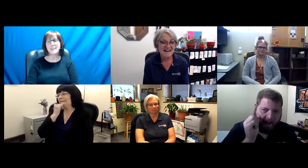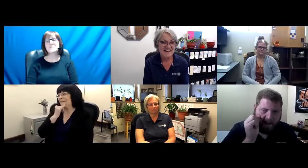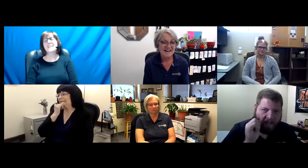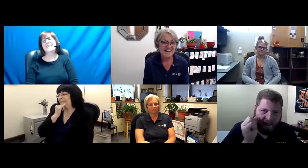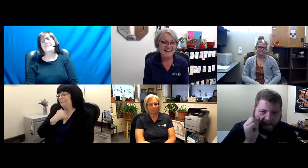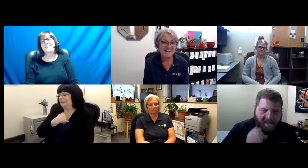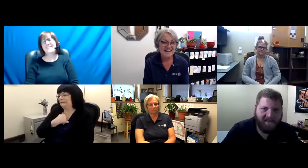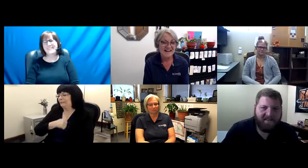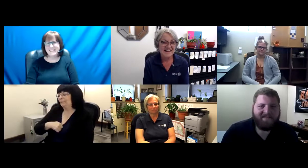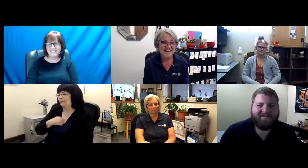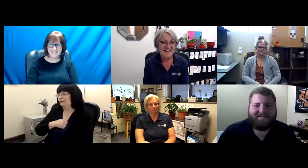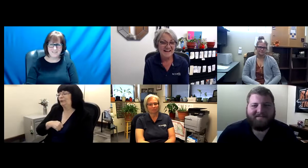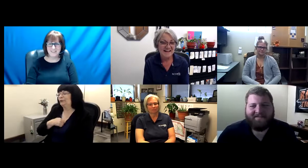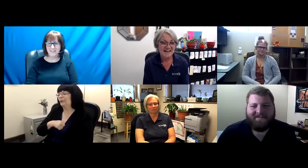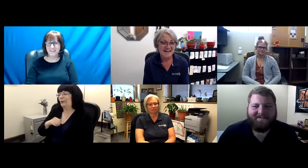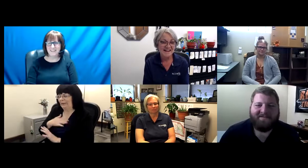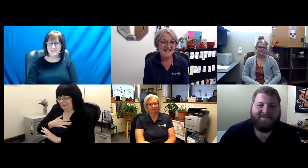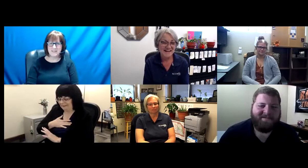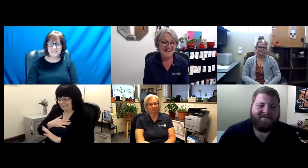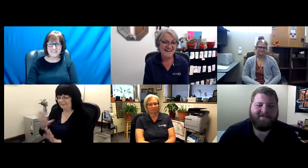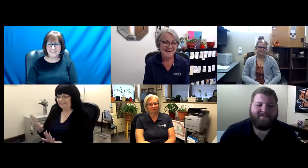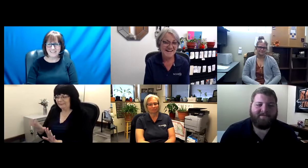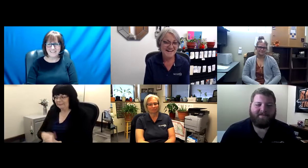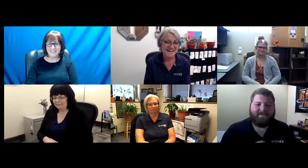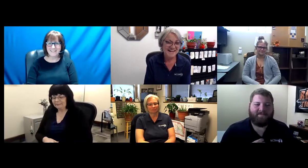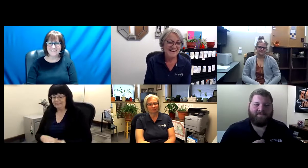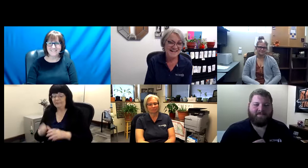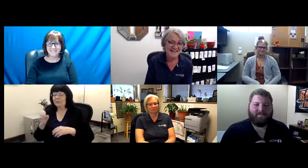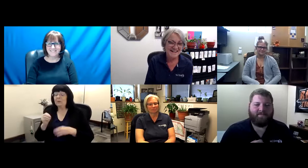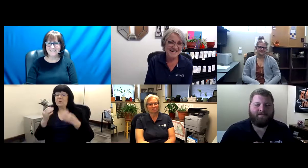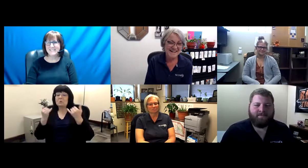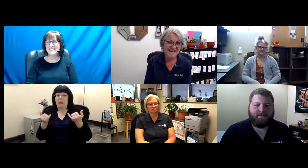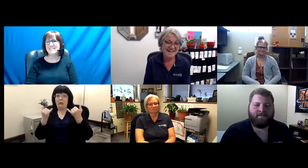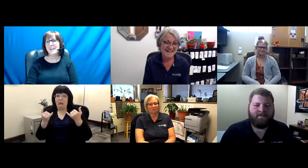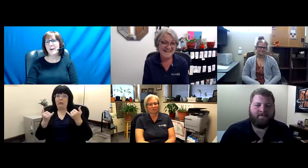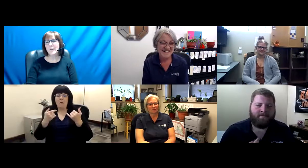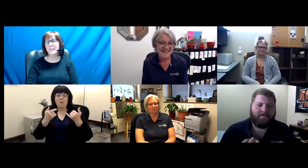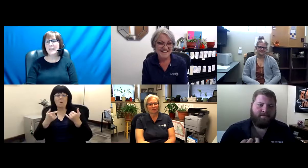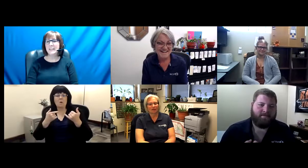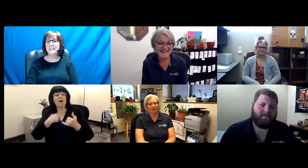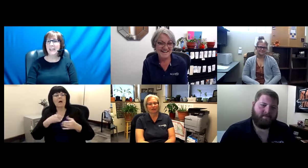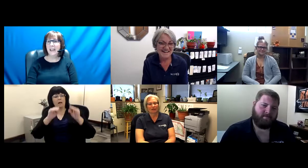like, oh, yes, yes, I'm sorry. That was my mistake. Oh, so